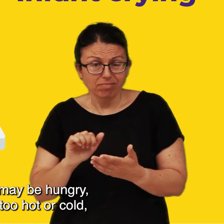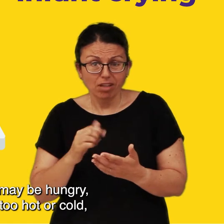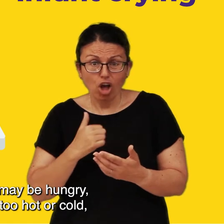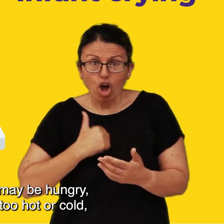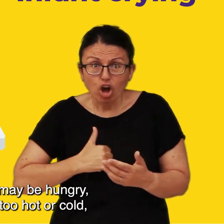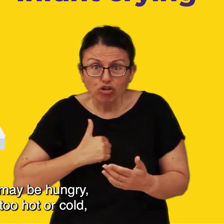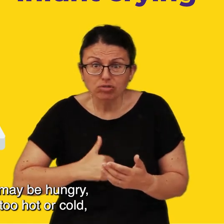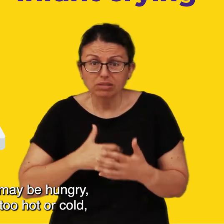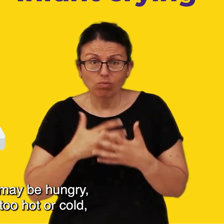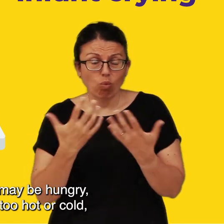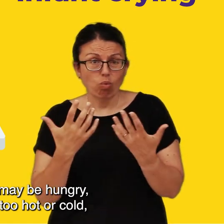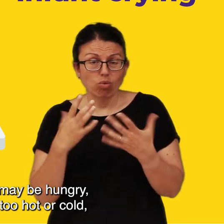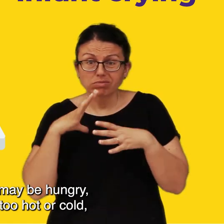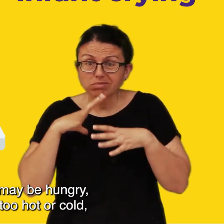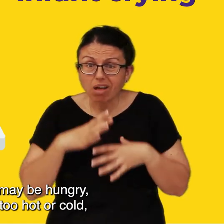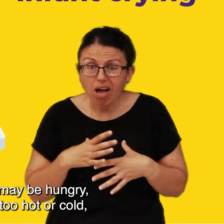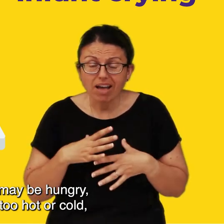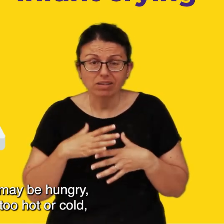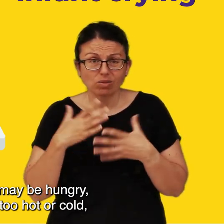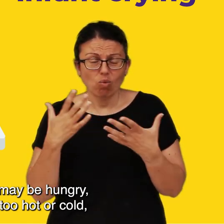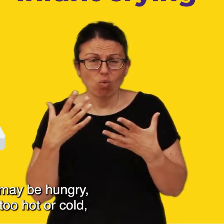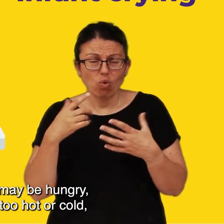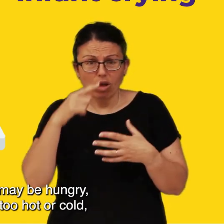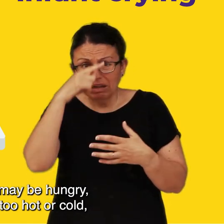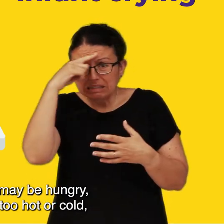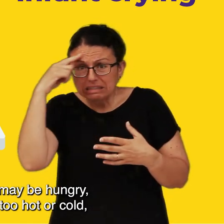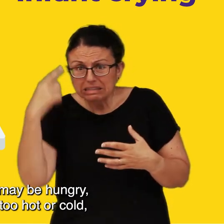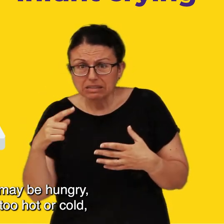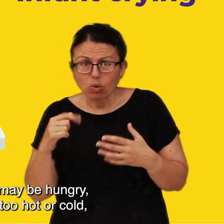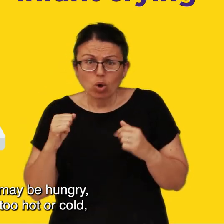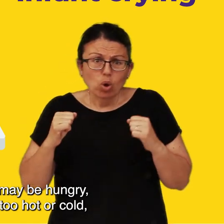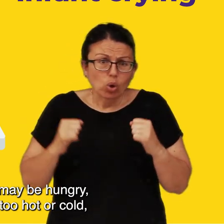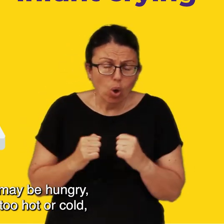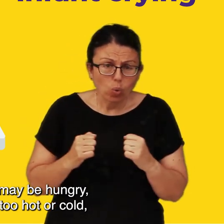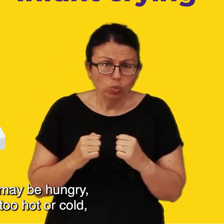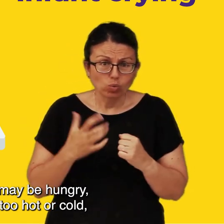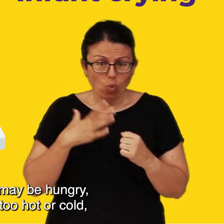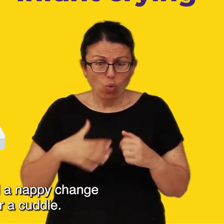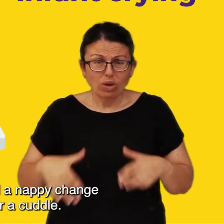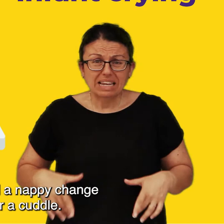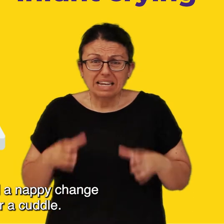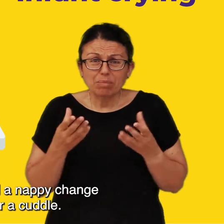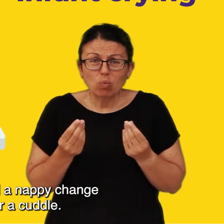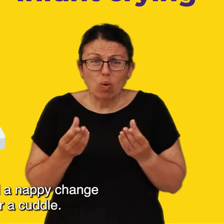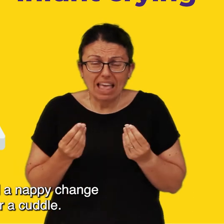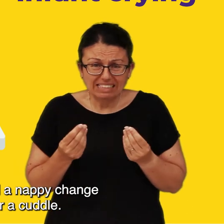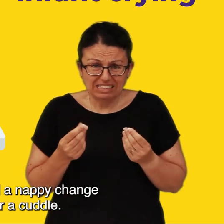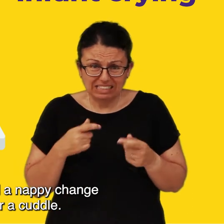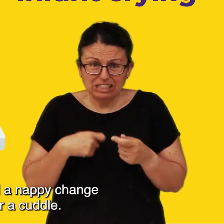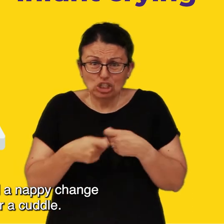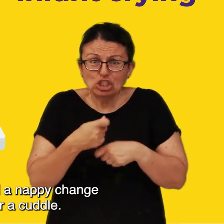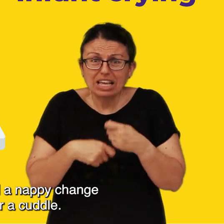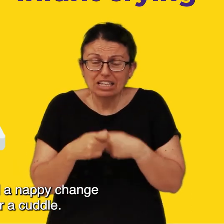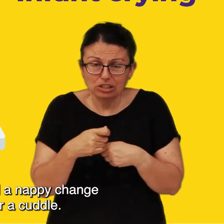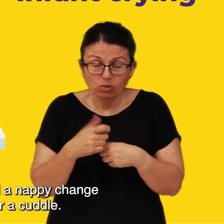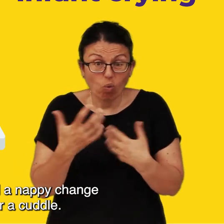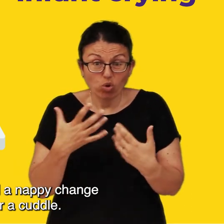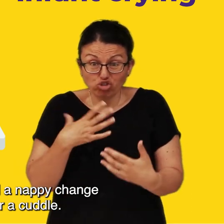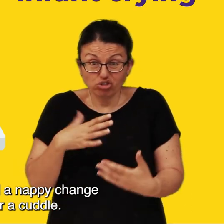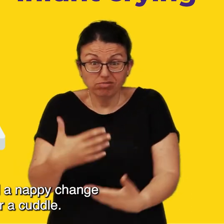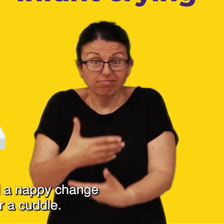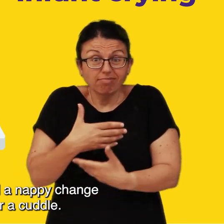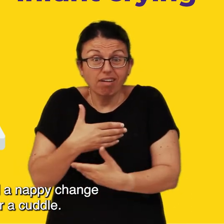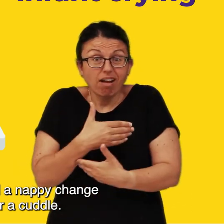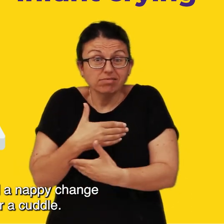They may be hungry, tired, too hot or cold, or need a nappy change or a cuddle.